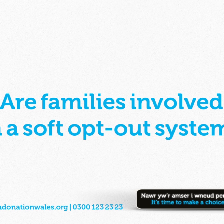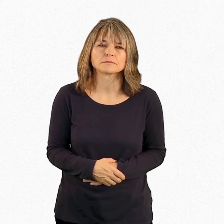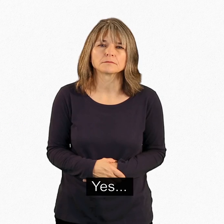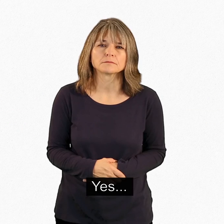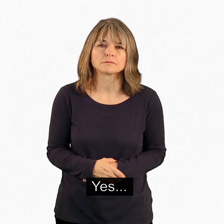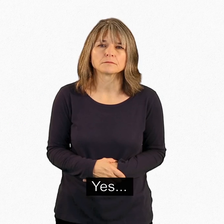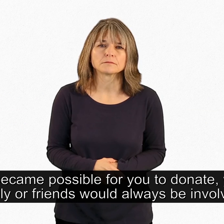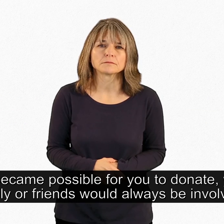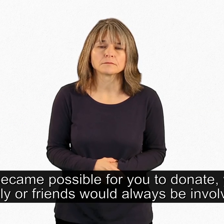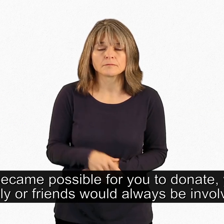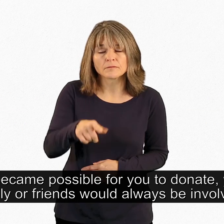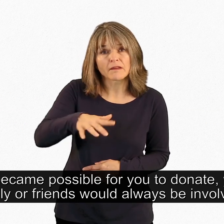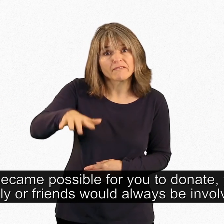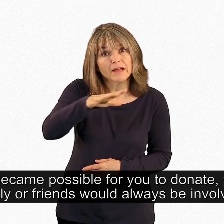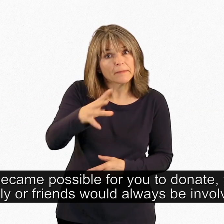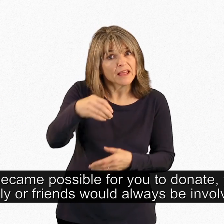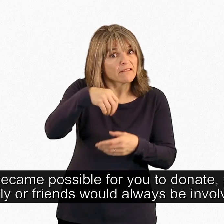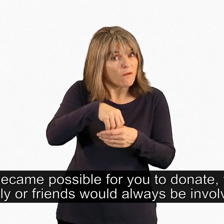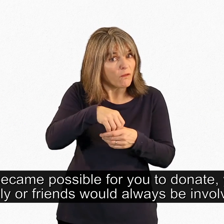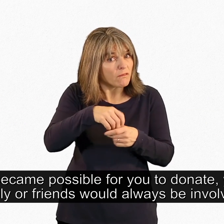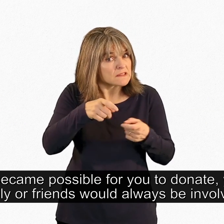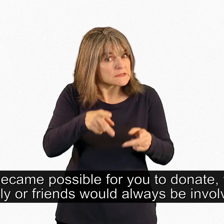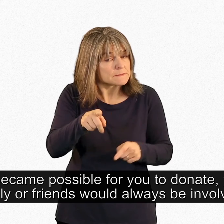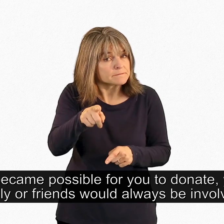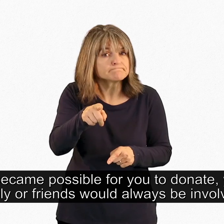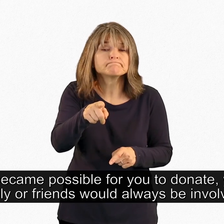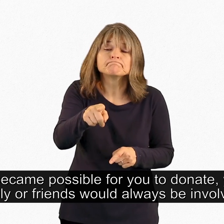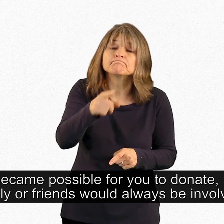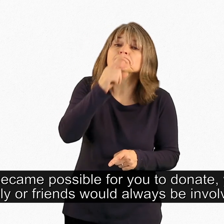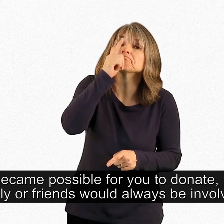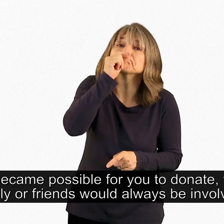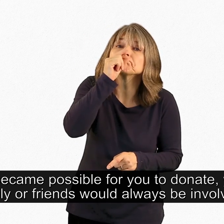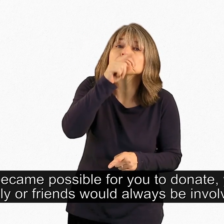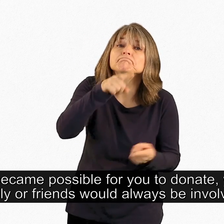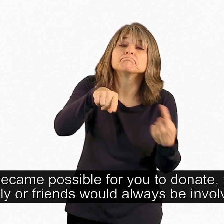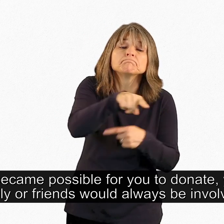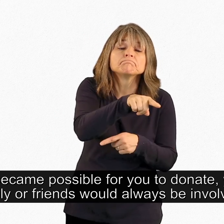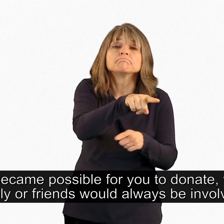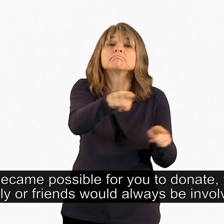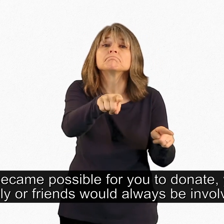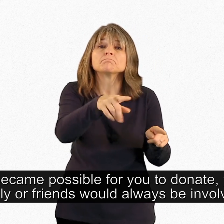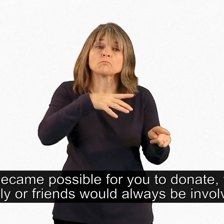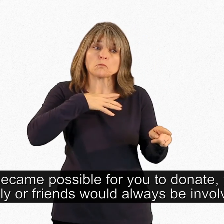Yes, if it became possible for you to donate, your family or friends would always be involved